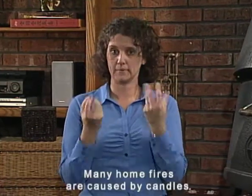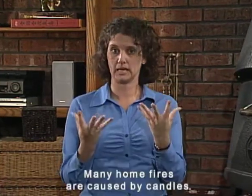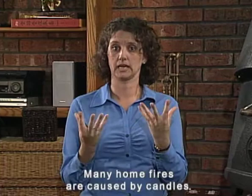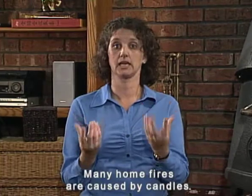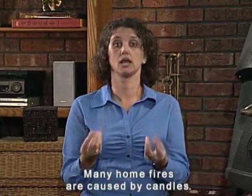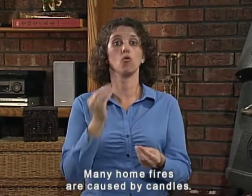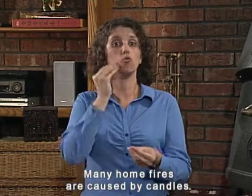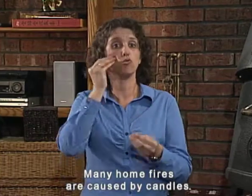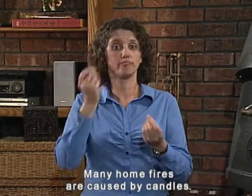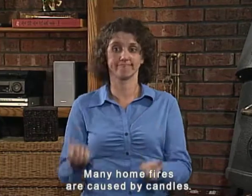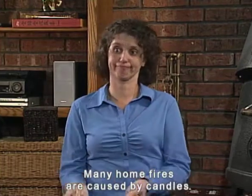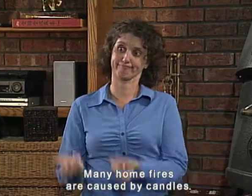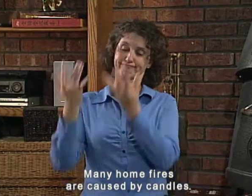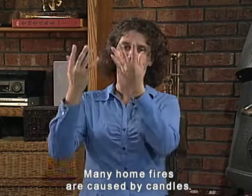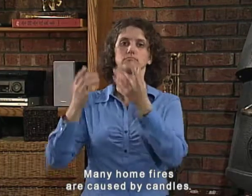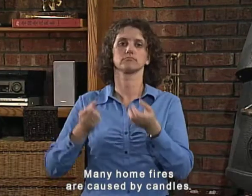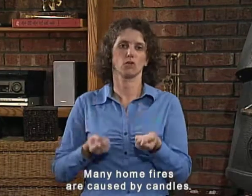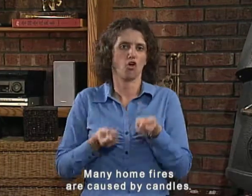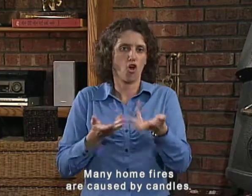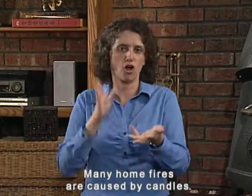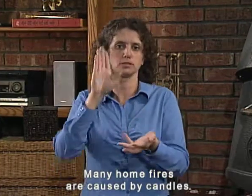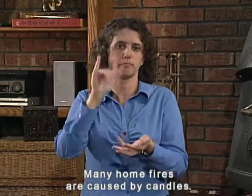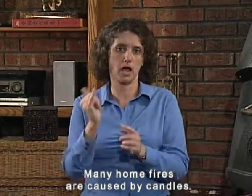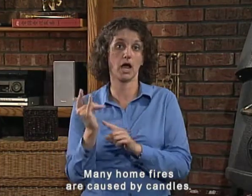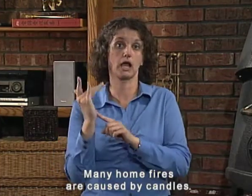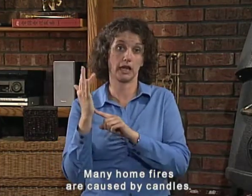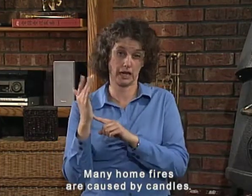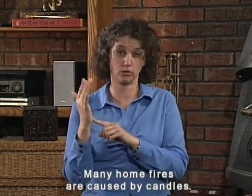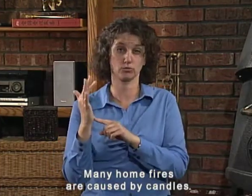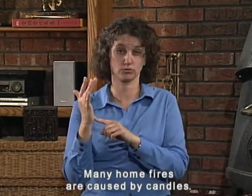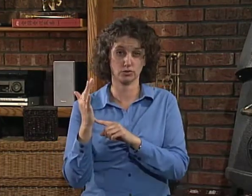Many home fires are caused by candles.